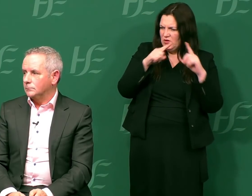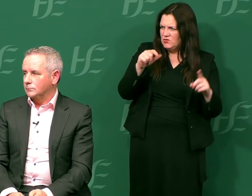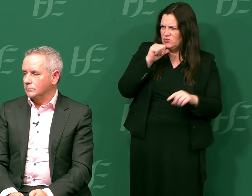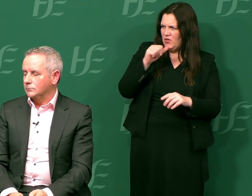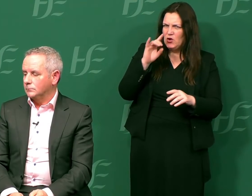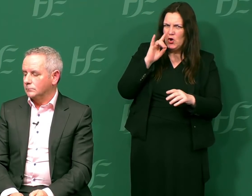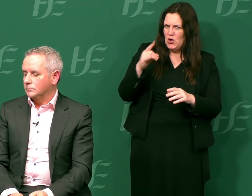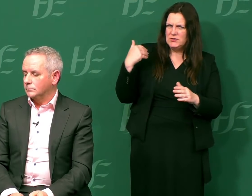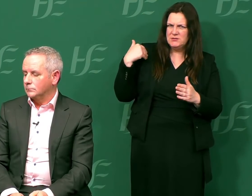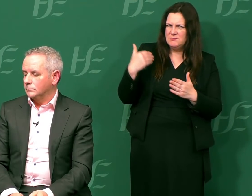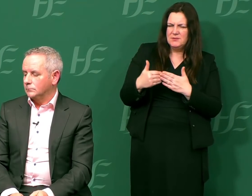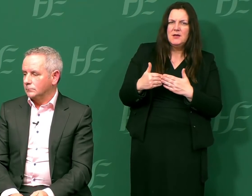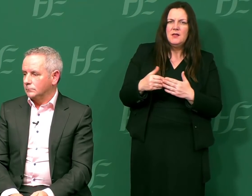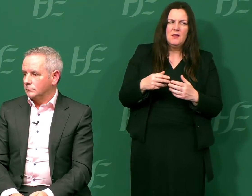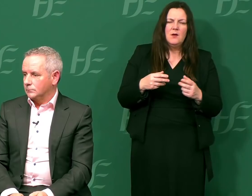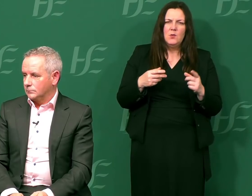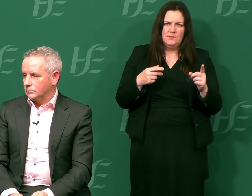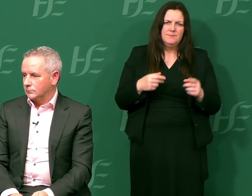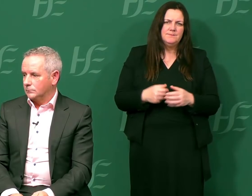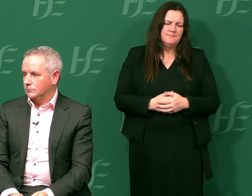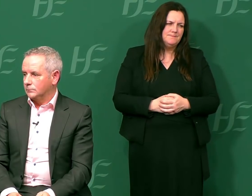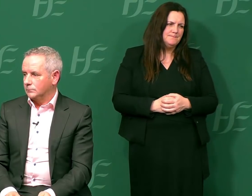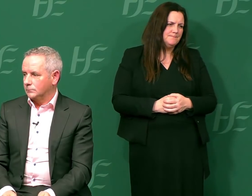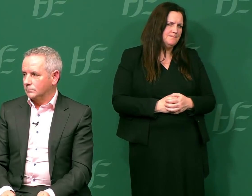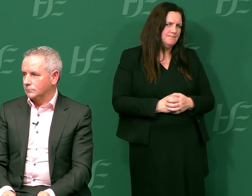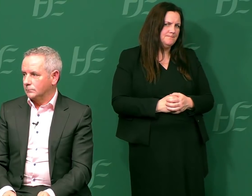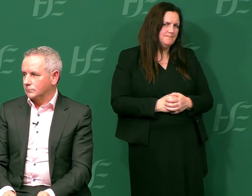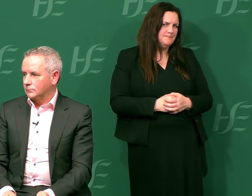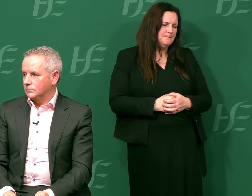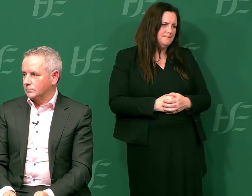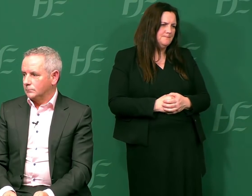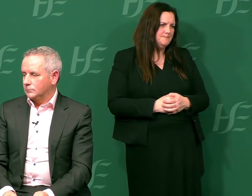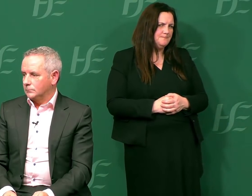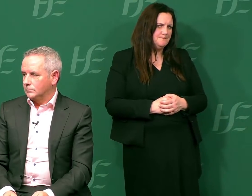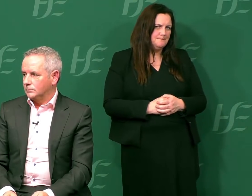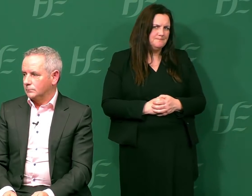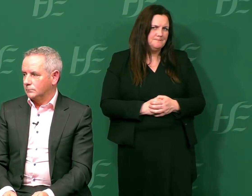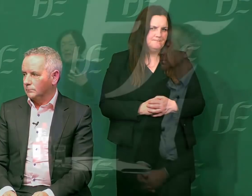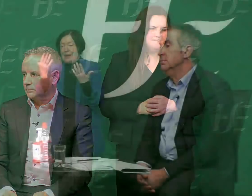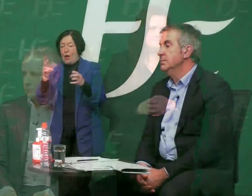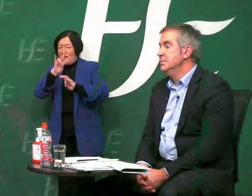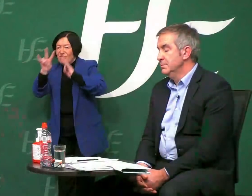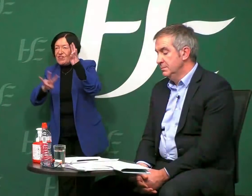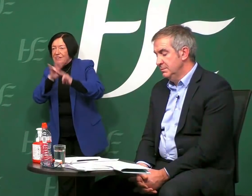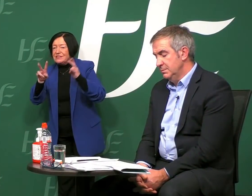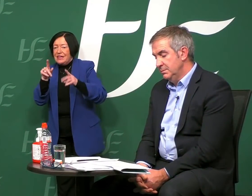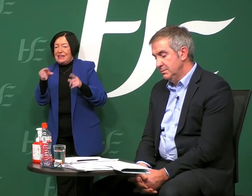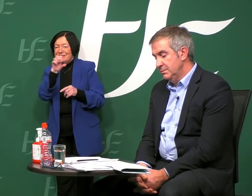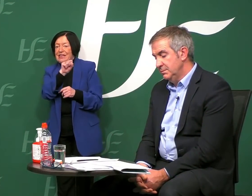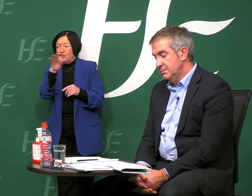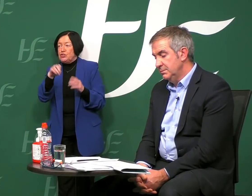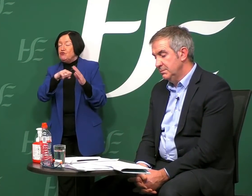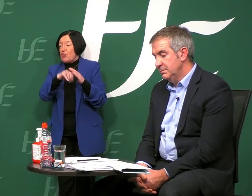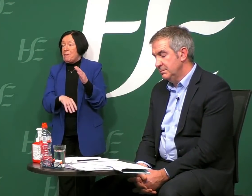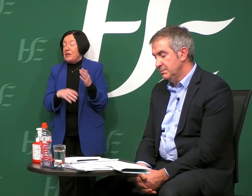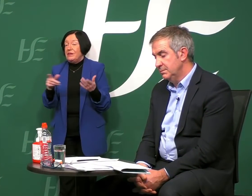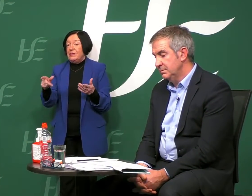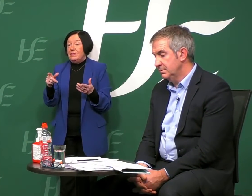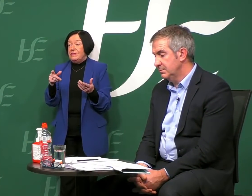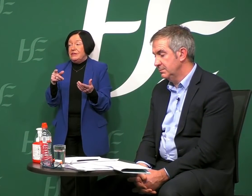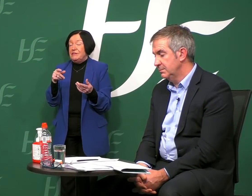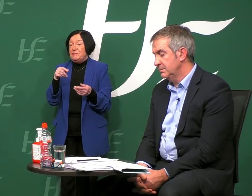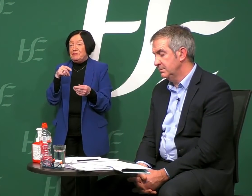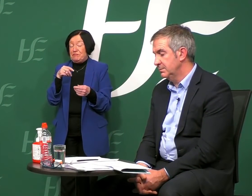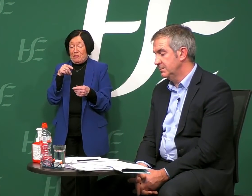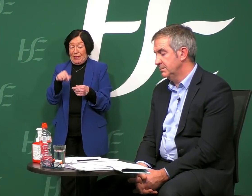anything else come through, and there's so much work going on. There will be more cases. And many of those that are being investigated for S gene dropout will convert, many if not most of them